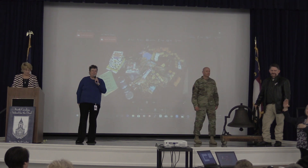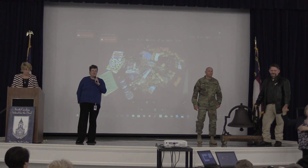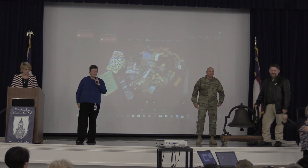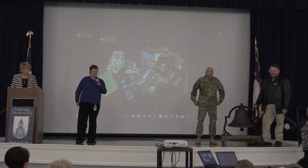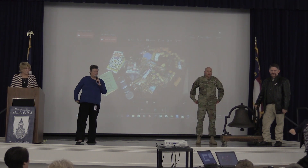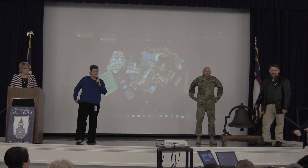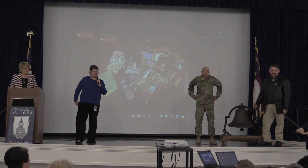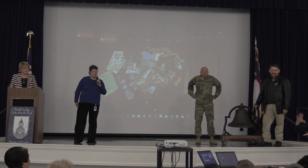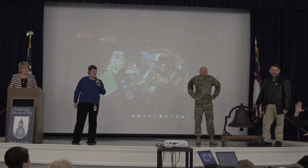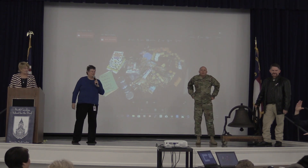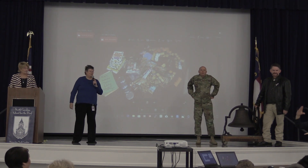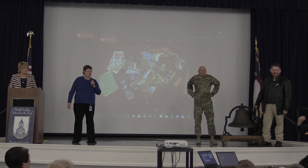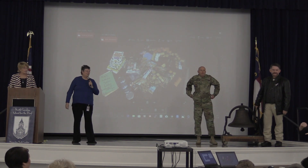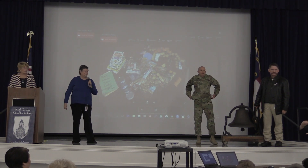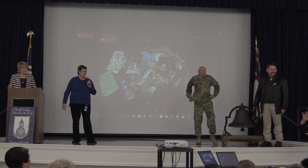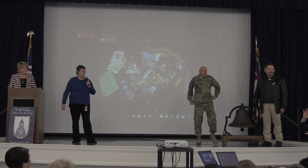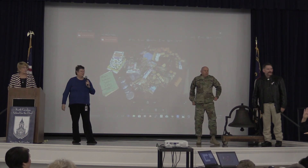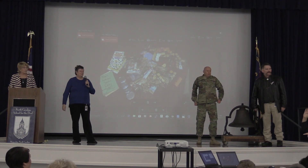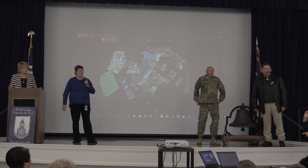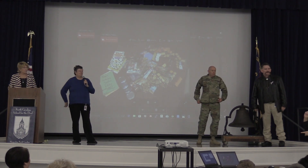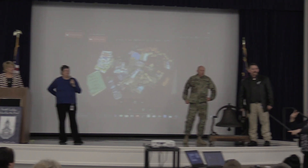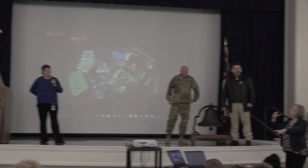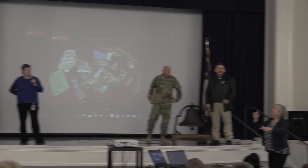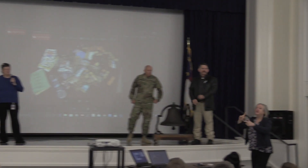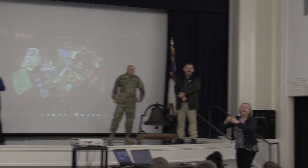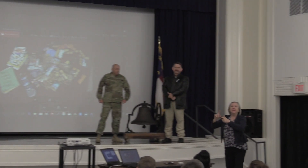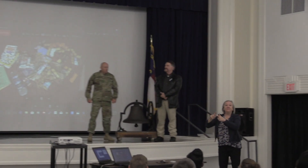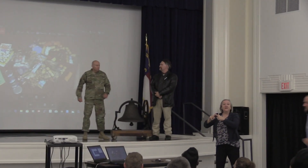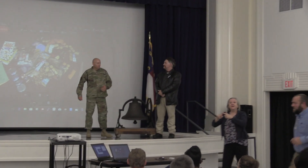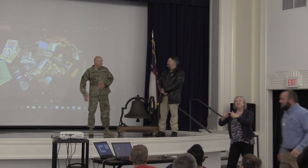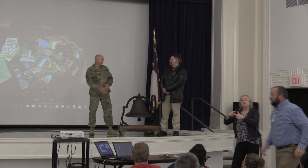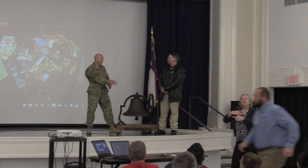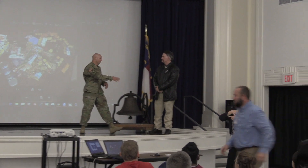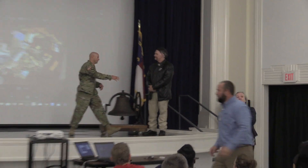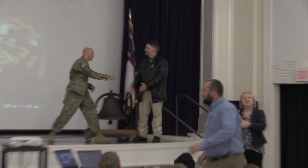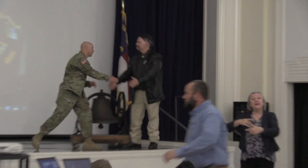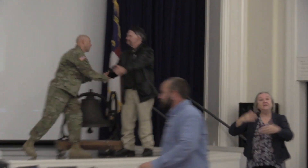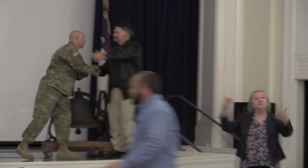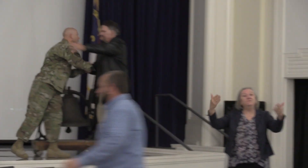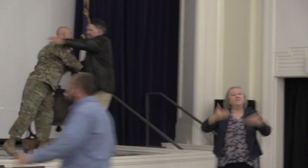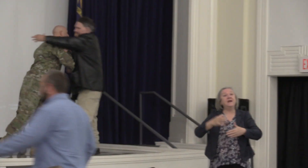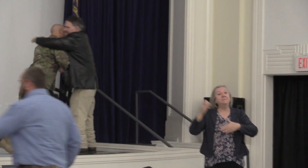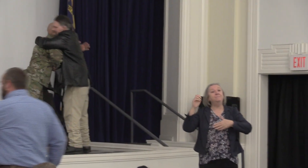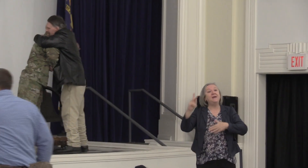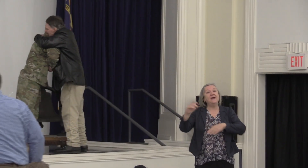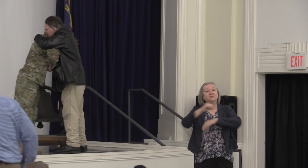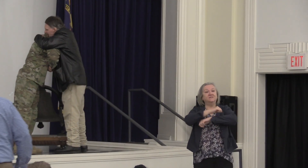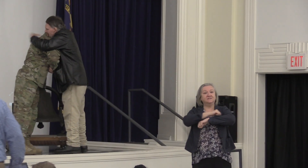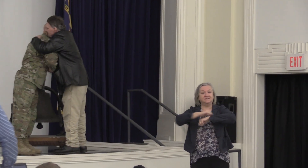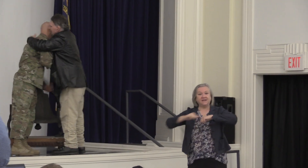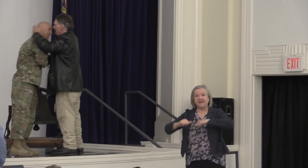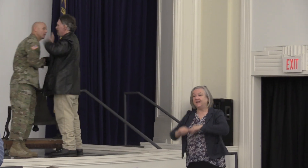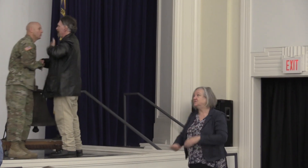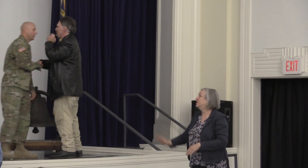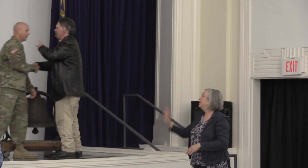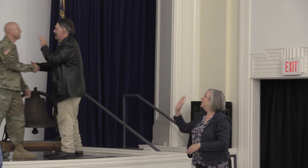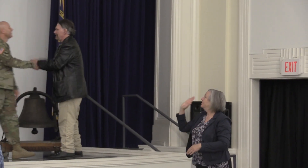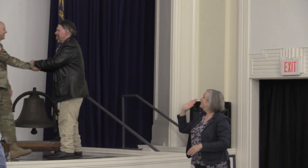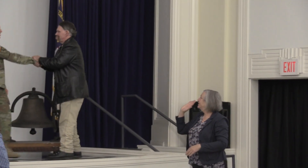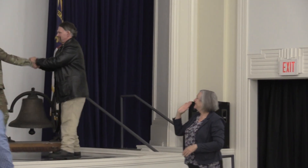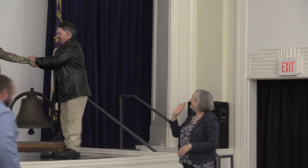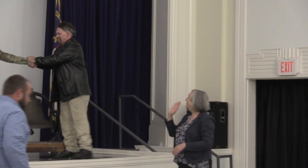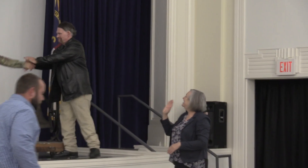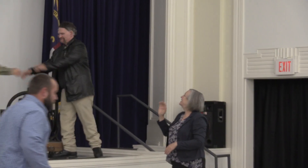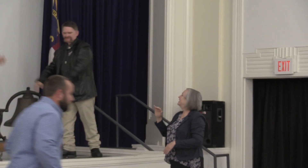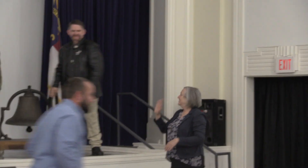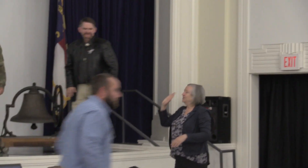We need pictures. Turn this off for the background. And then we would like to invite back to the stage We want